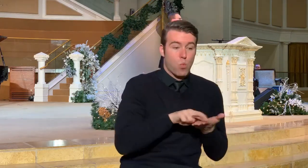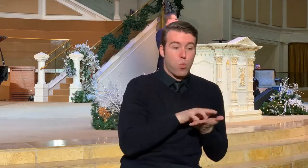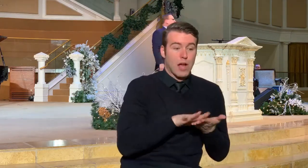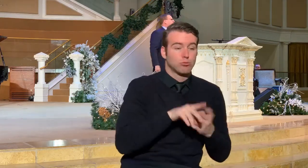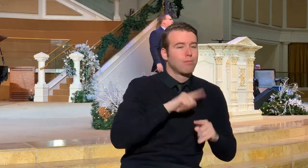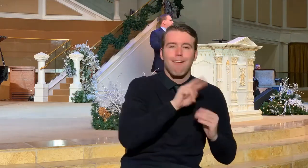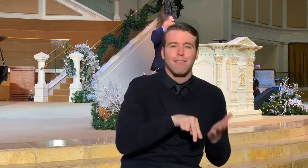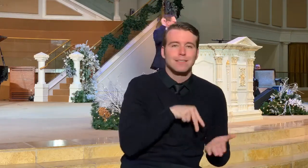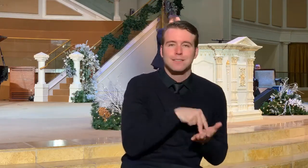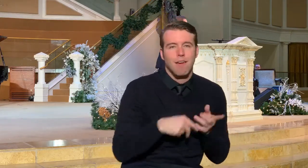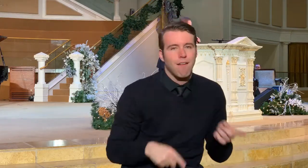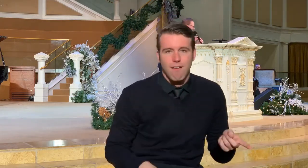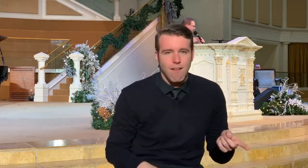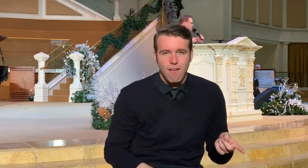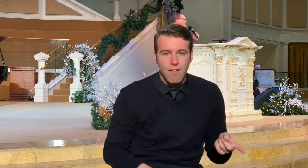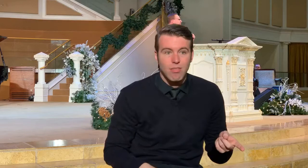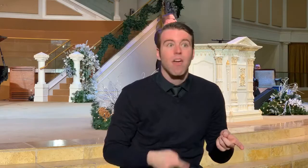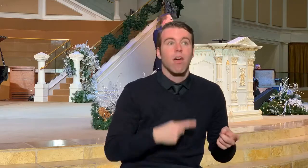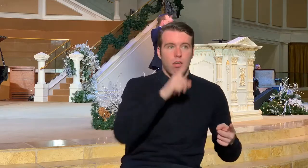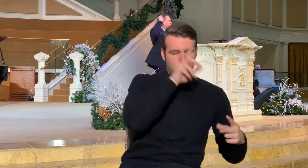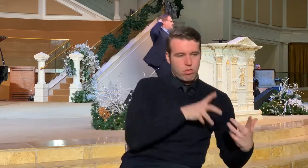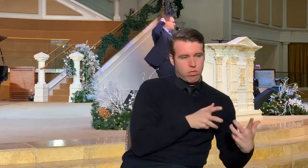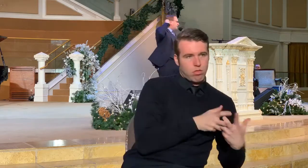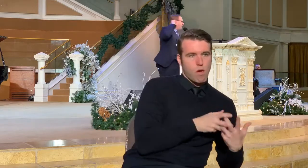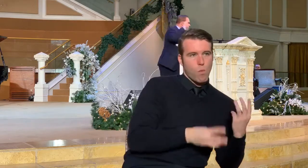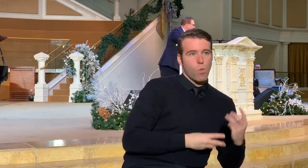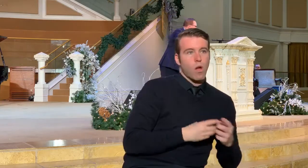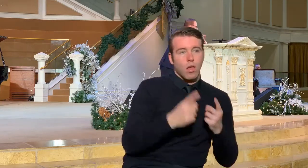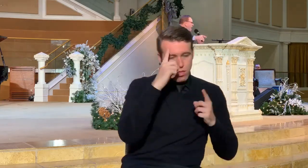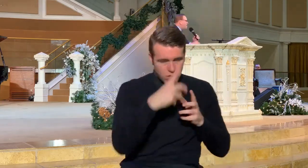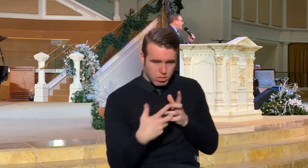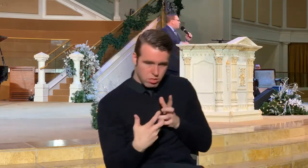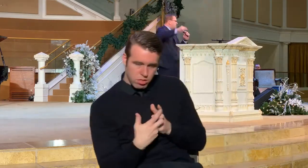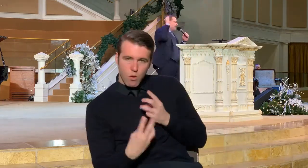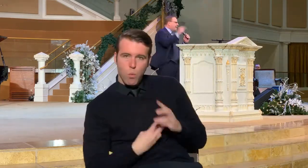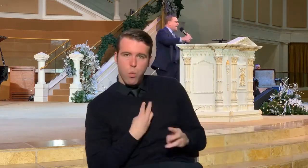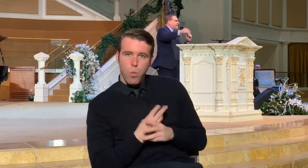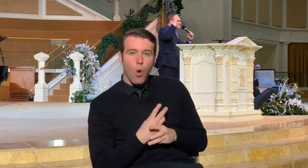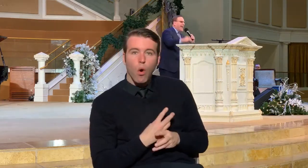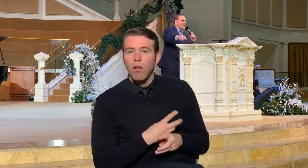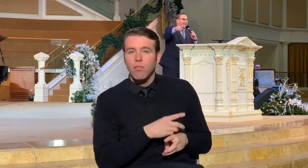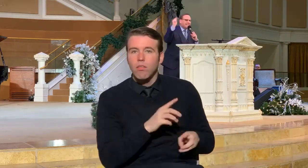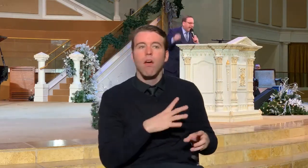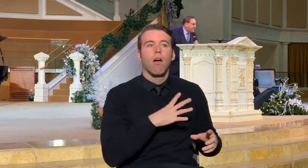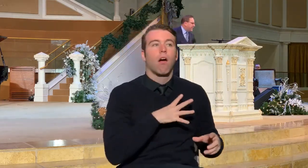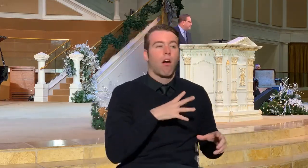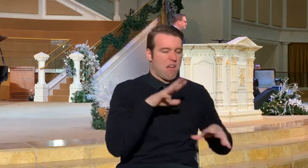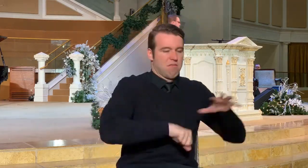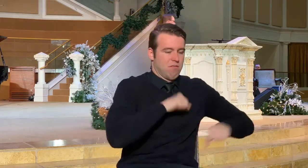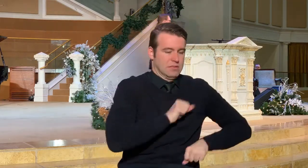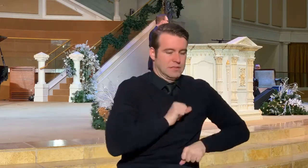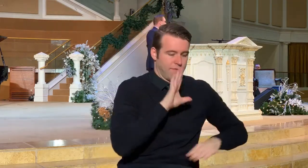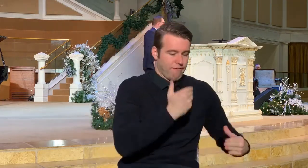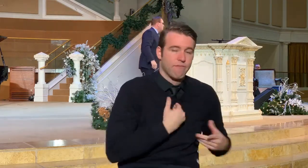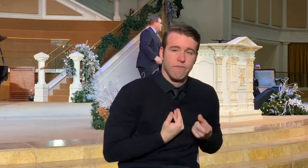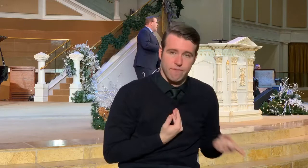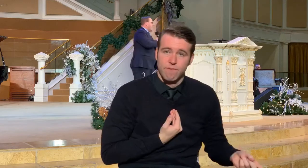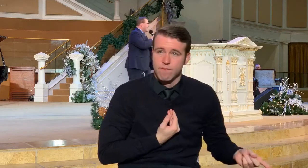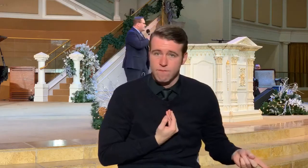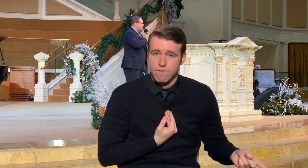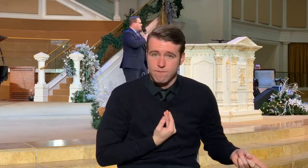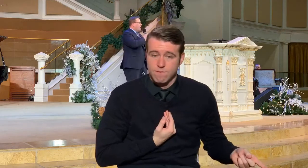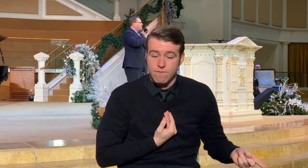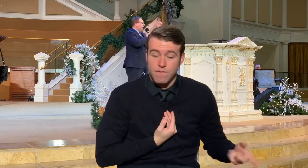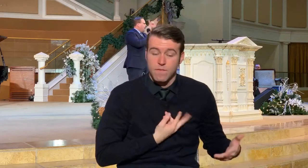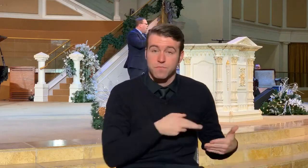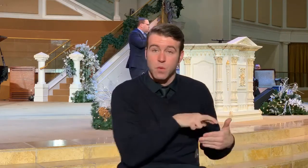righteousness. They gave in to compromise. They gave in to self-will. They were taking, taking, taking. And